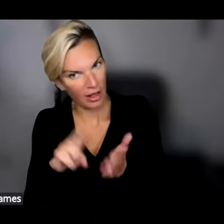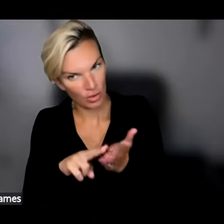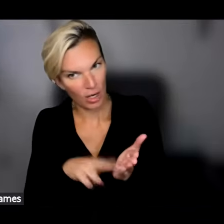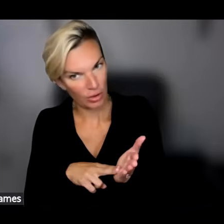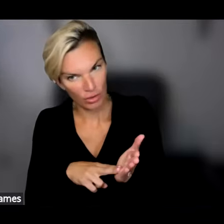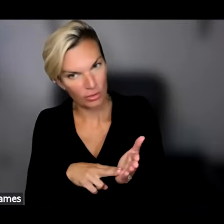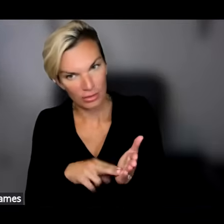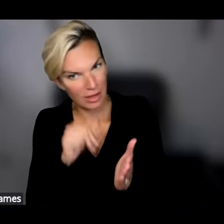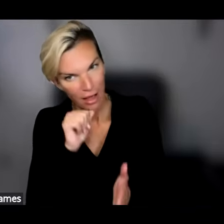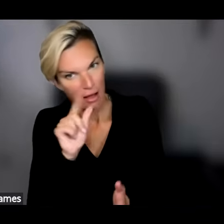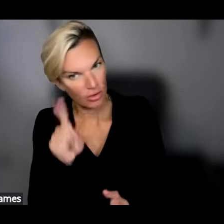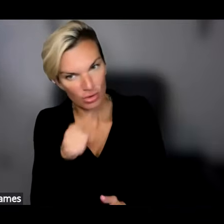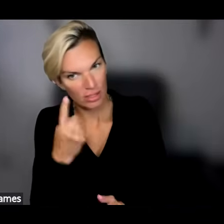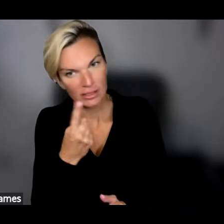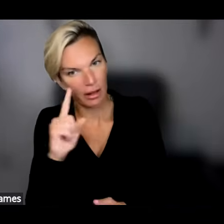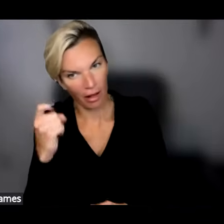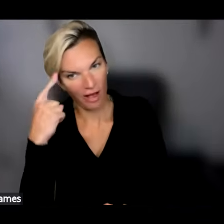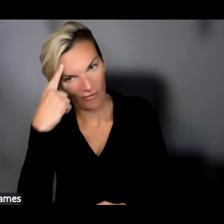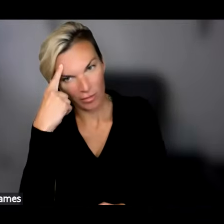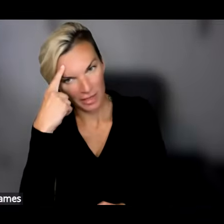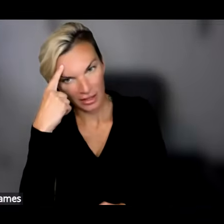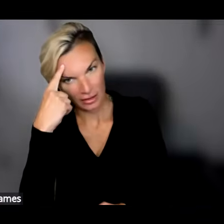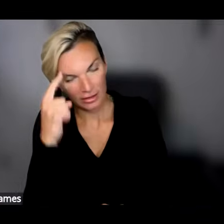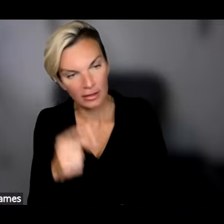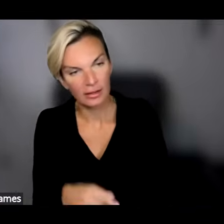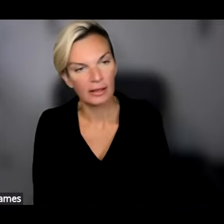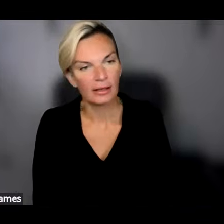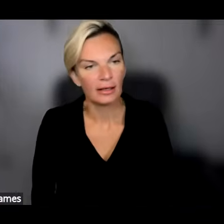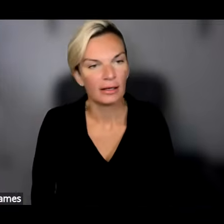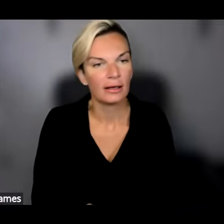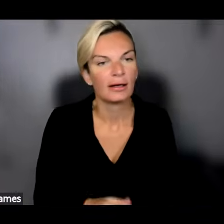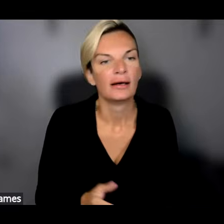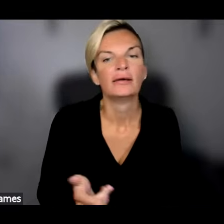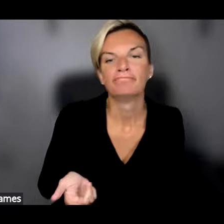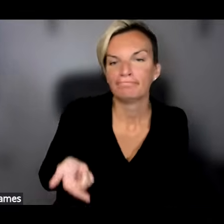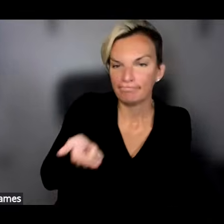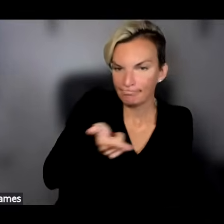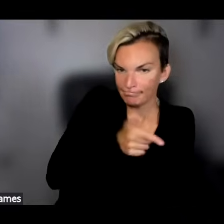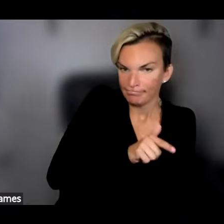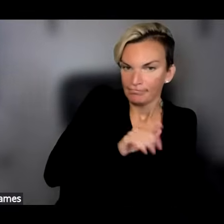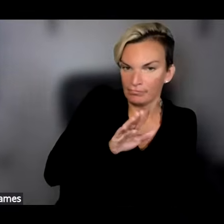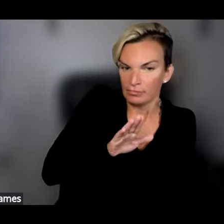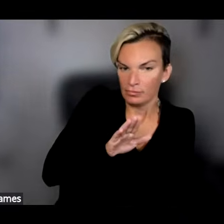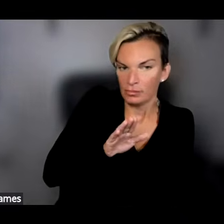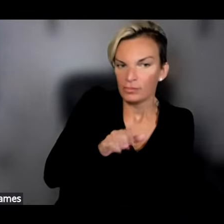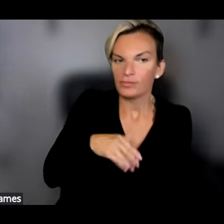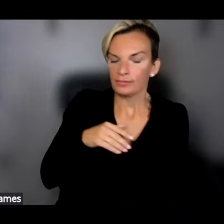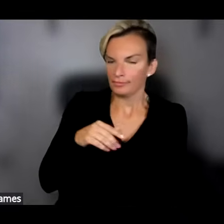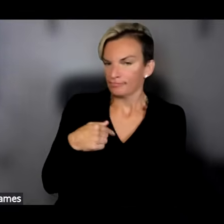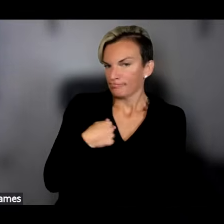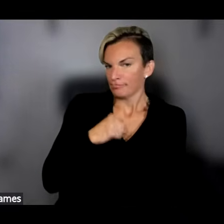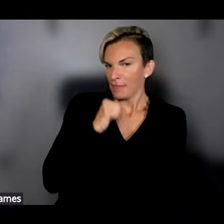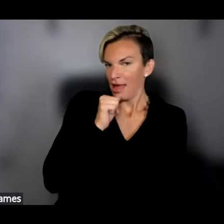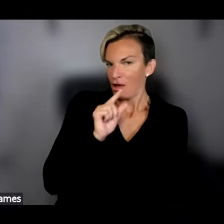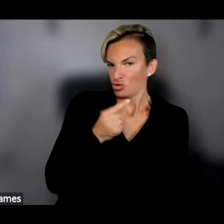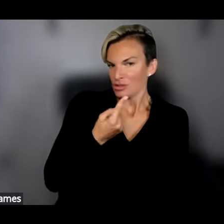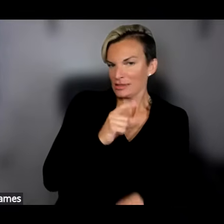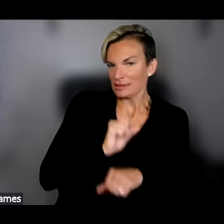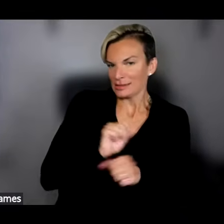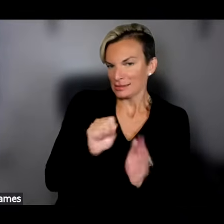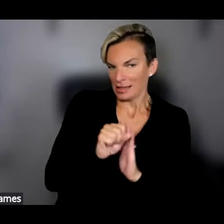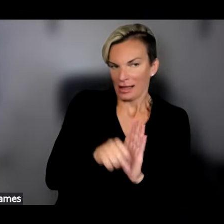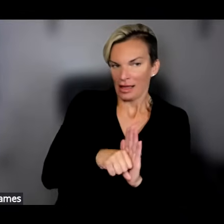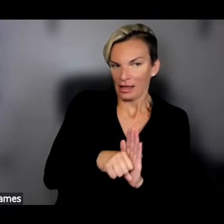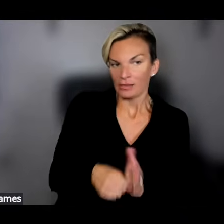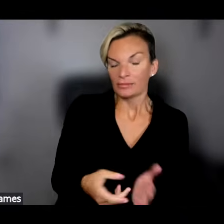Just to Plus the throw local. another, Well, yeah, It's not just state, but, well, it could be,